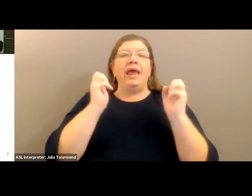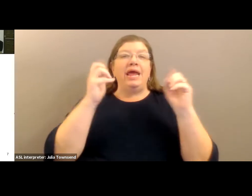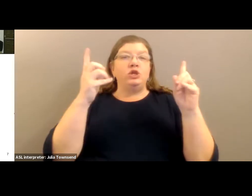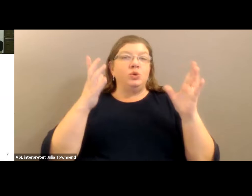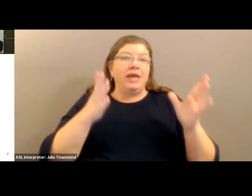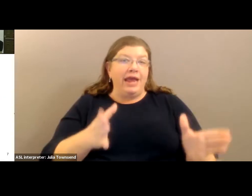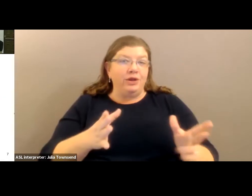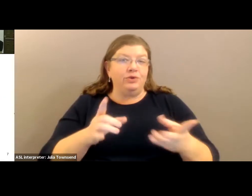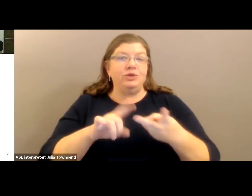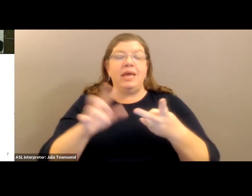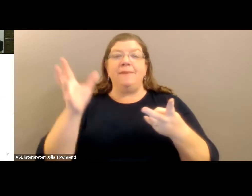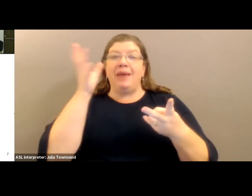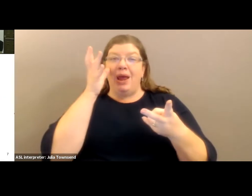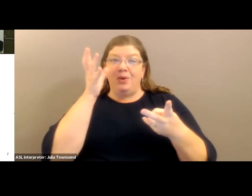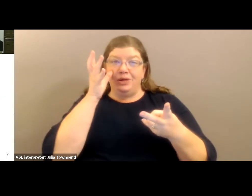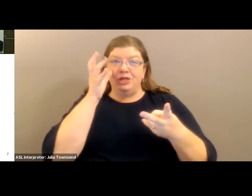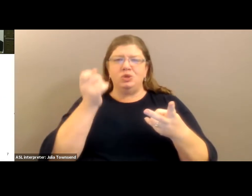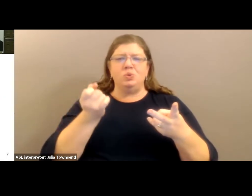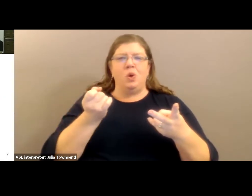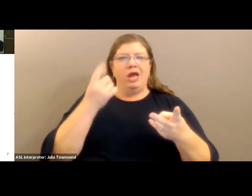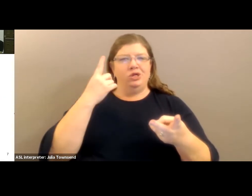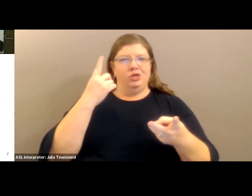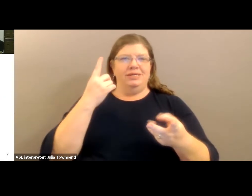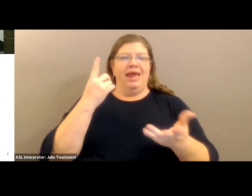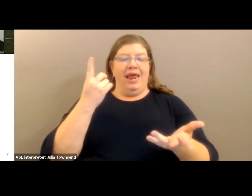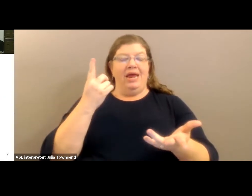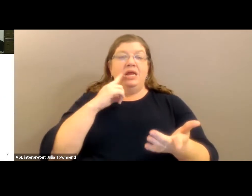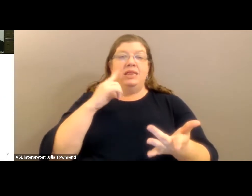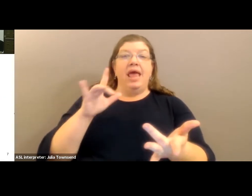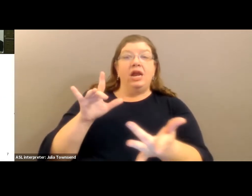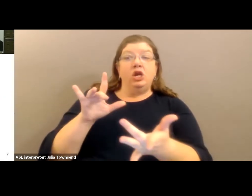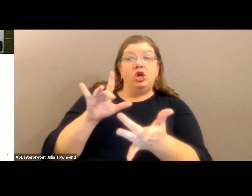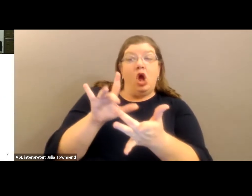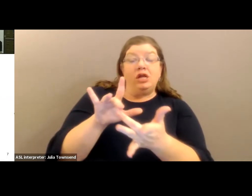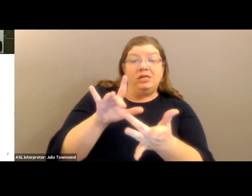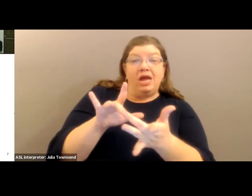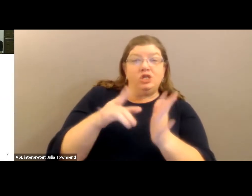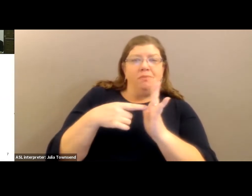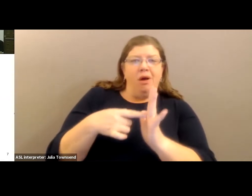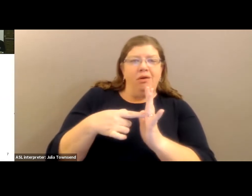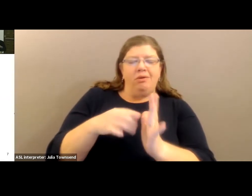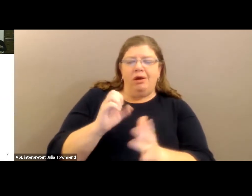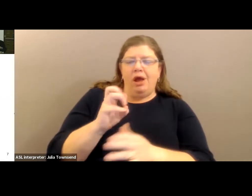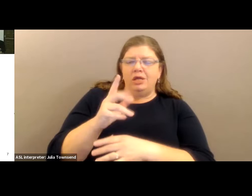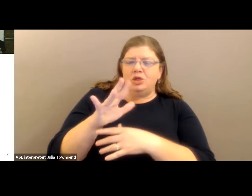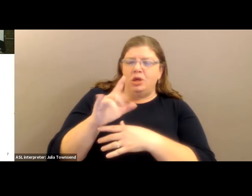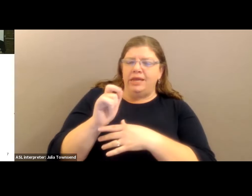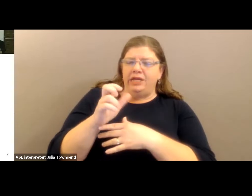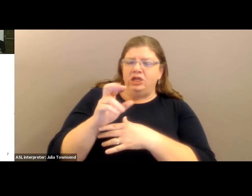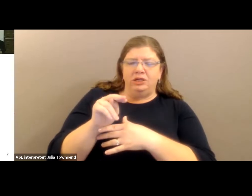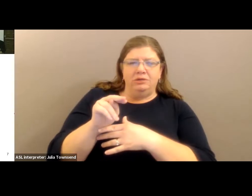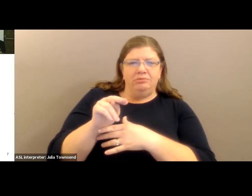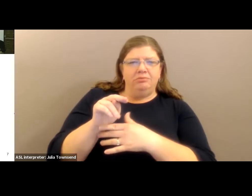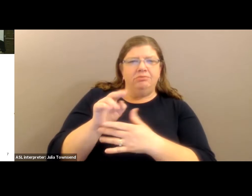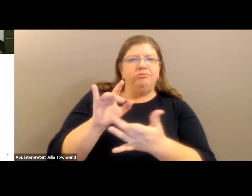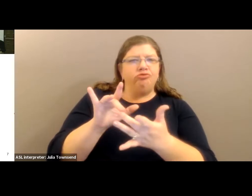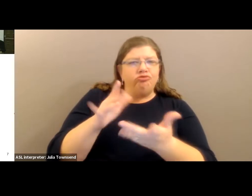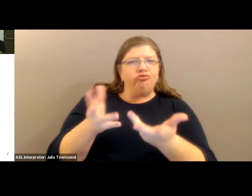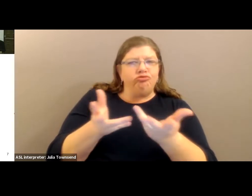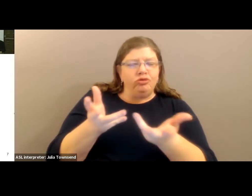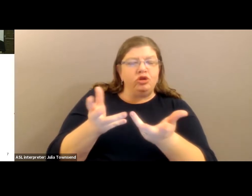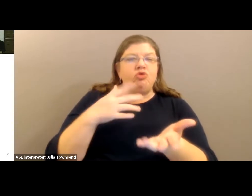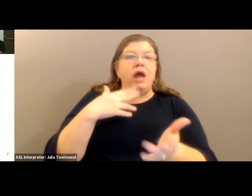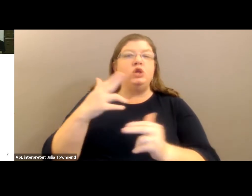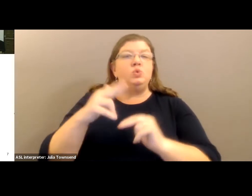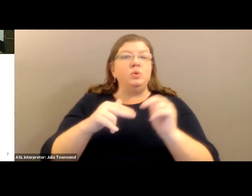educators and parents, so forth, to understand, but really what the consultation model does is try to build